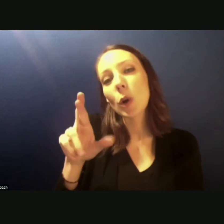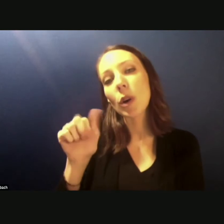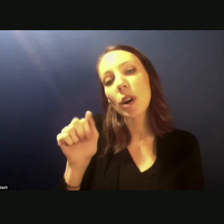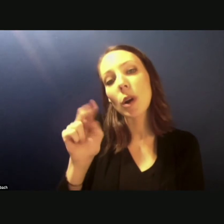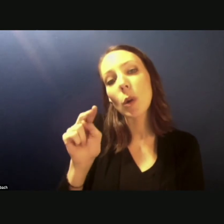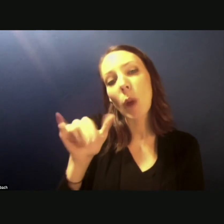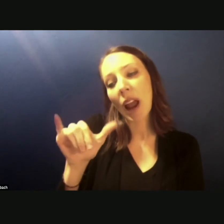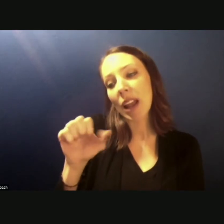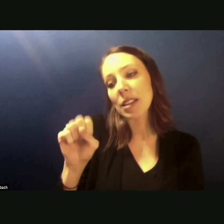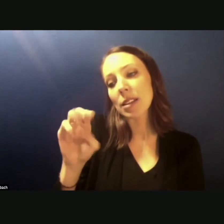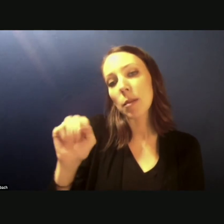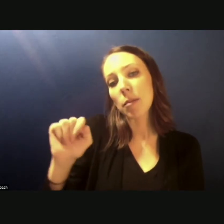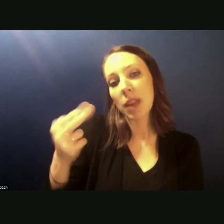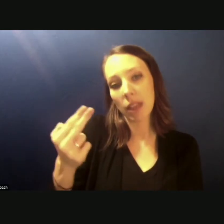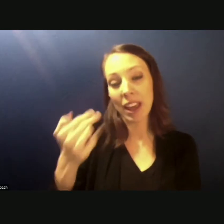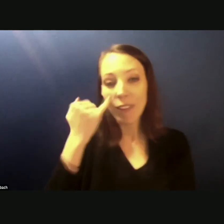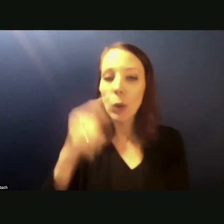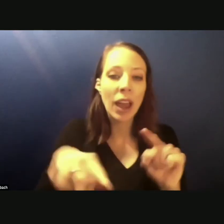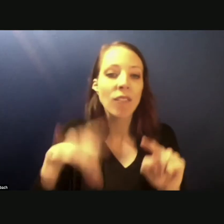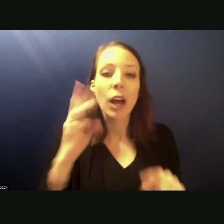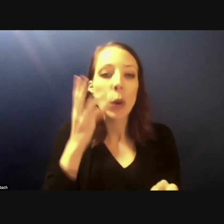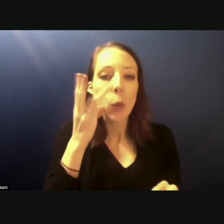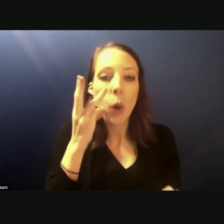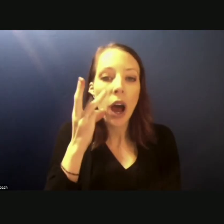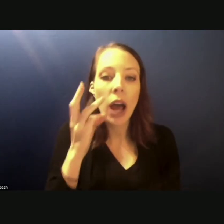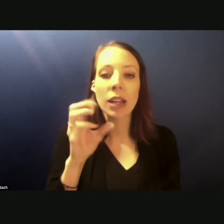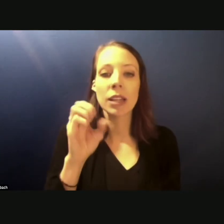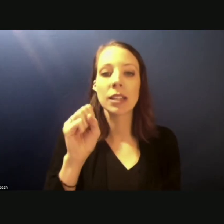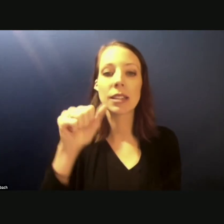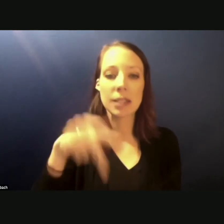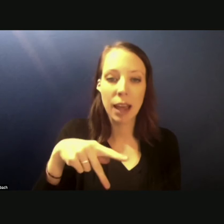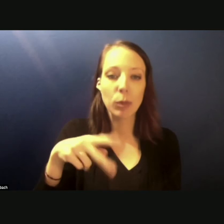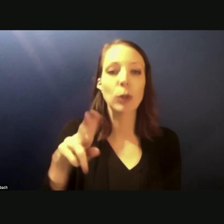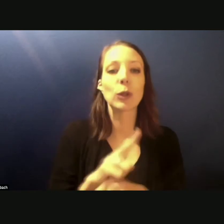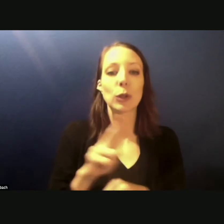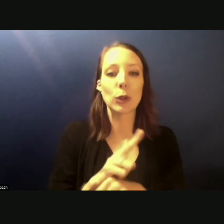find wine sap, of course you can use, the Granny Smith, Granny Smith,